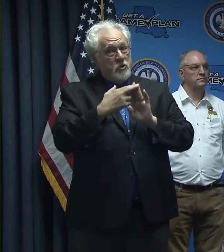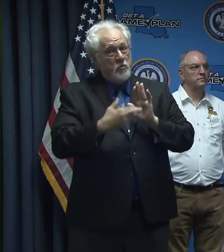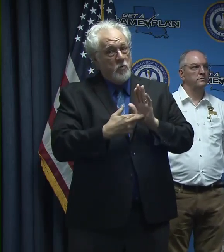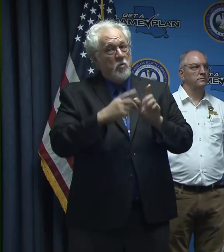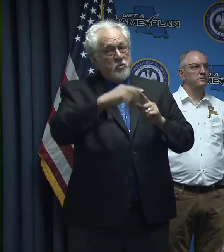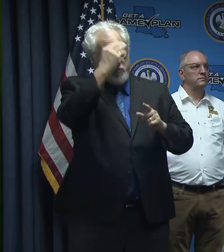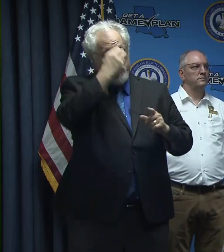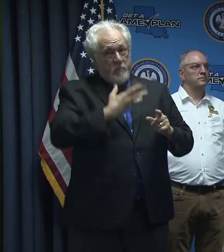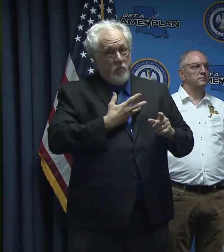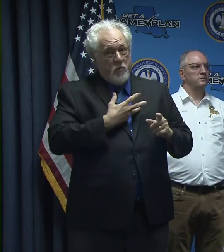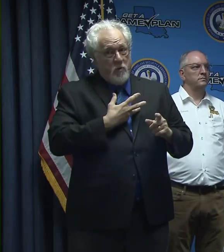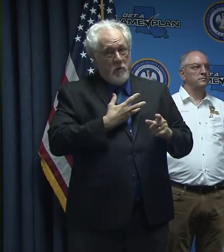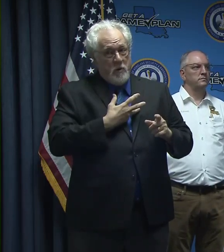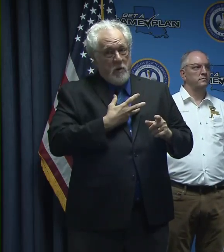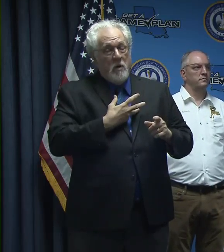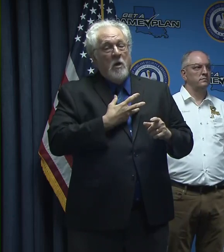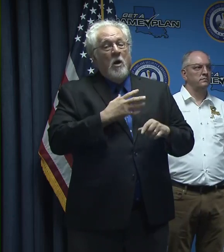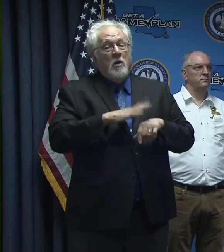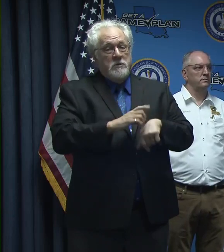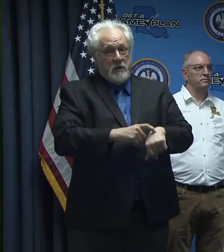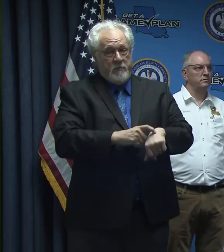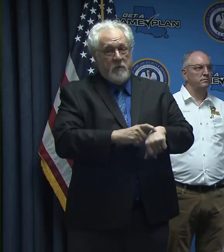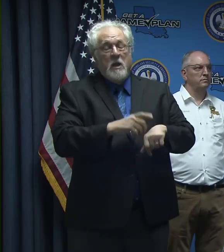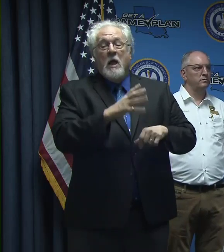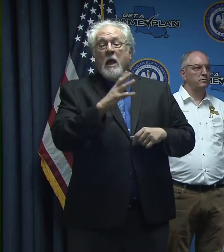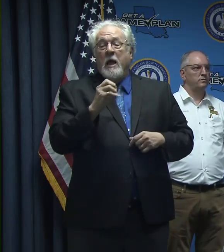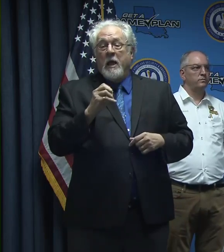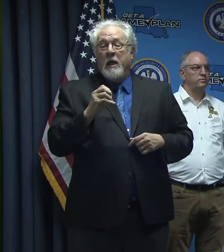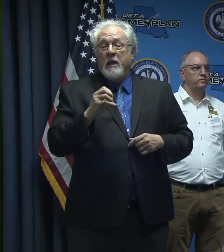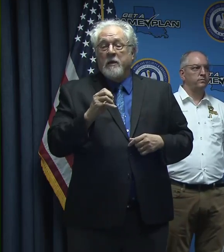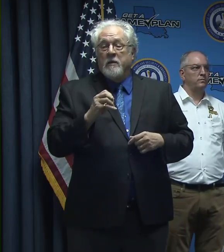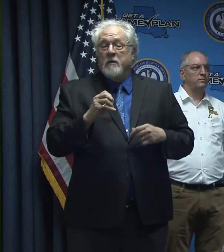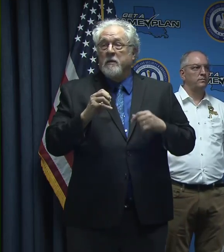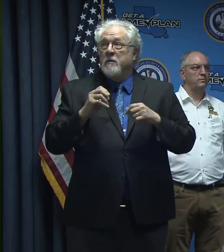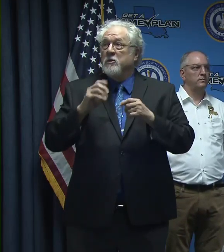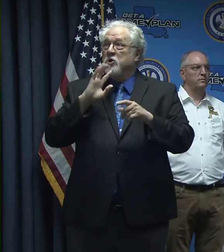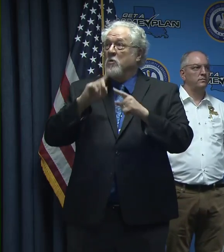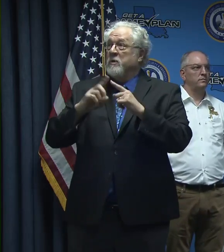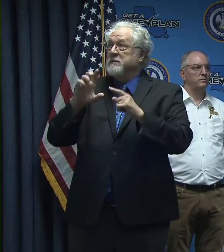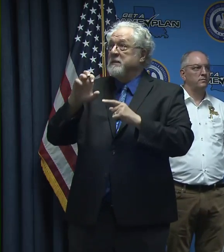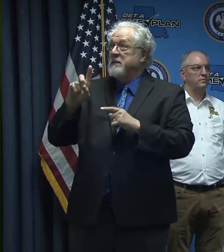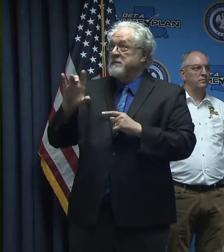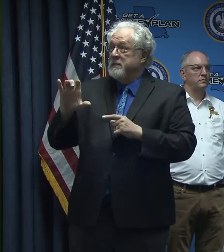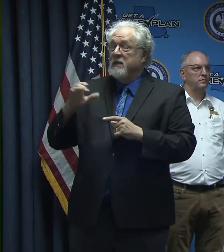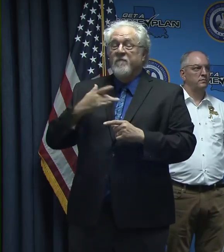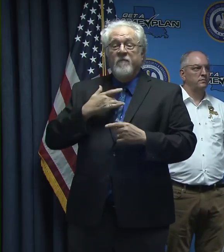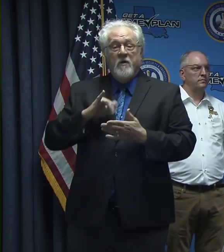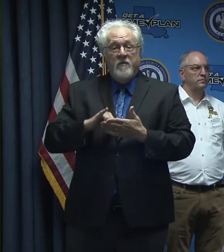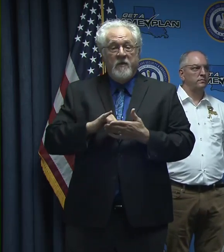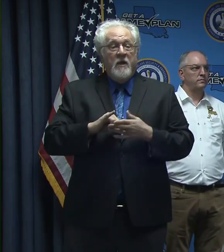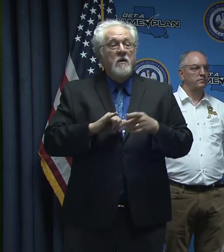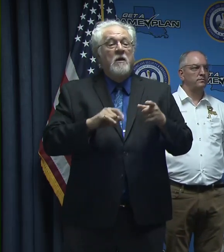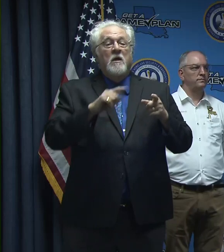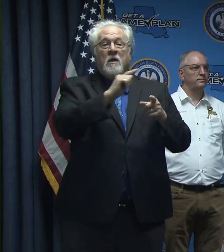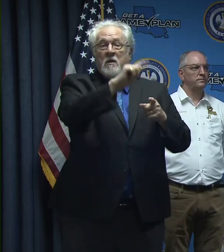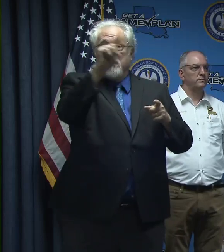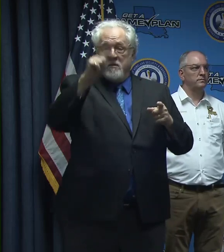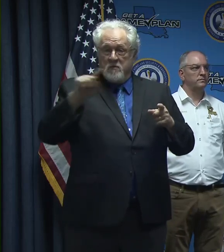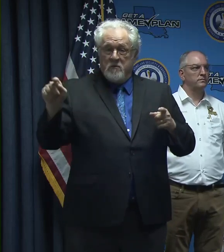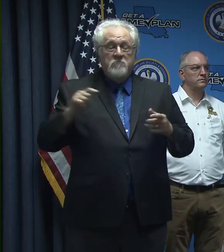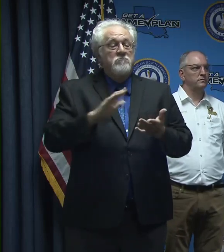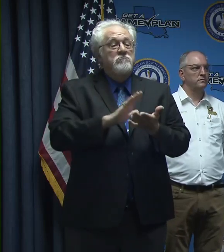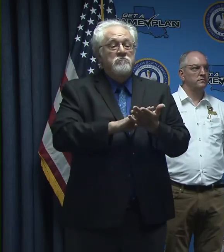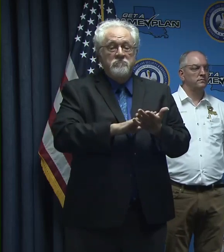to report, do that in a timely fashion. And in consultation with the CDC, they felt that while it was laudable that we